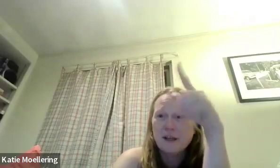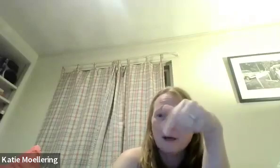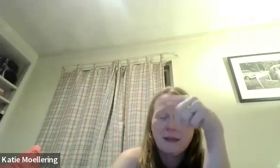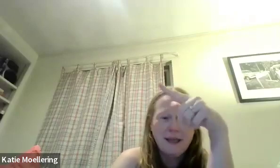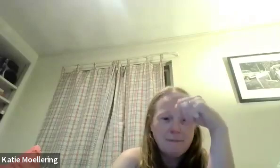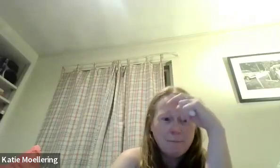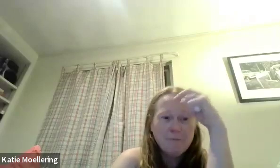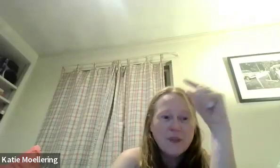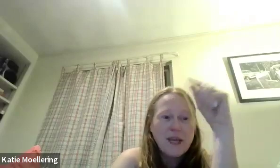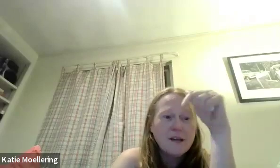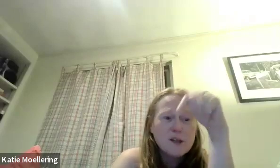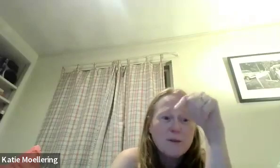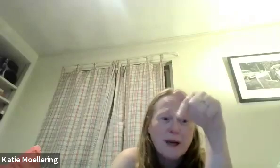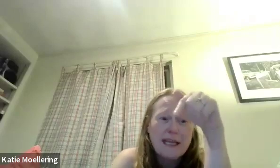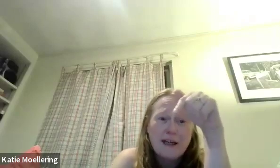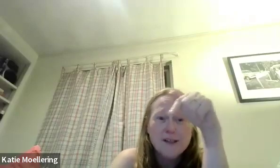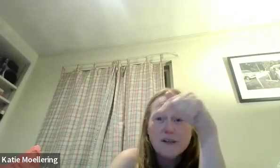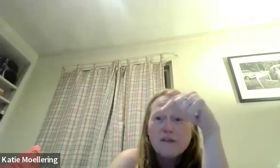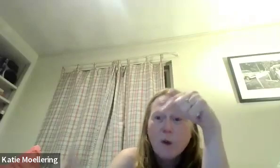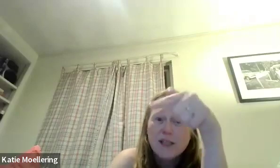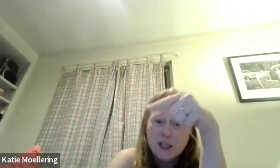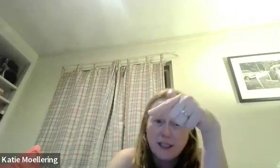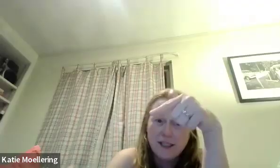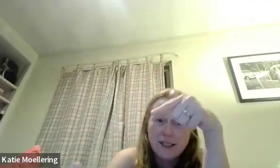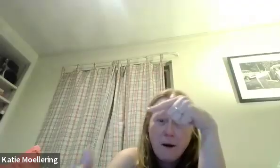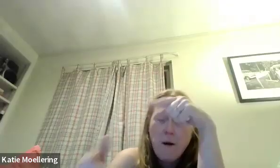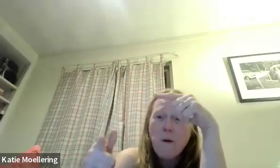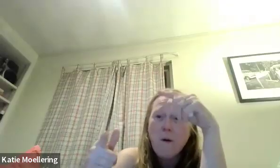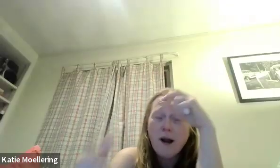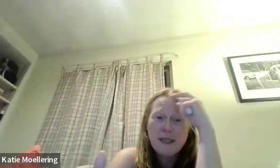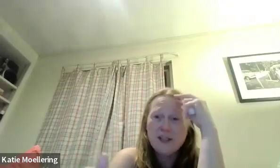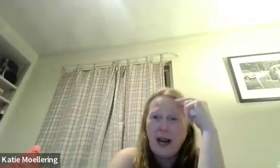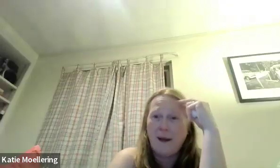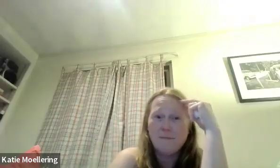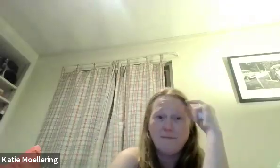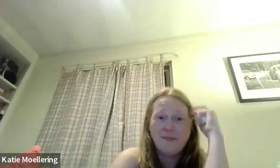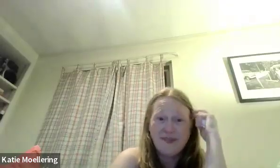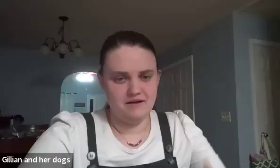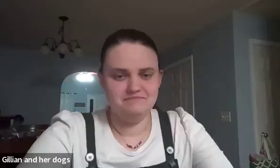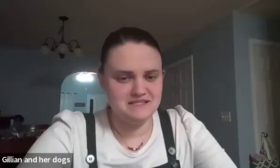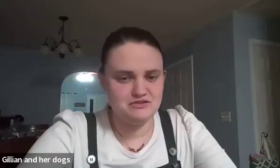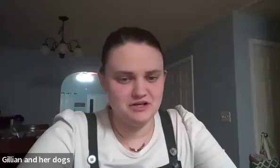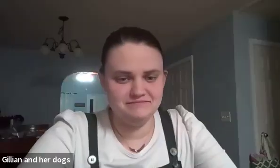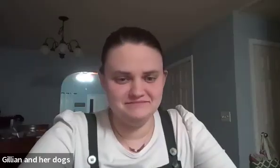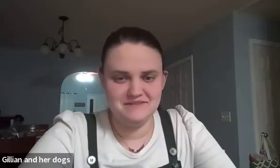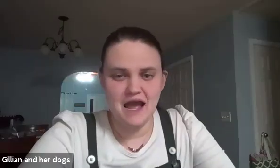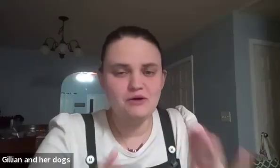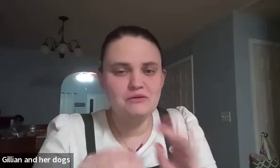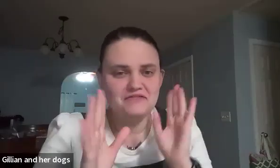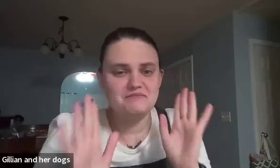them come in. And I'll just be right here. So if you have questions, I'll be in chat. Okay, that sounds Okay. good. I'll let them